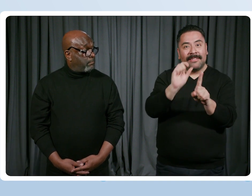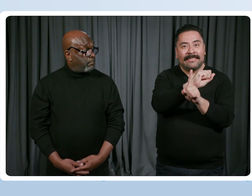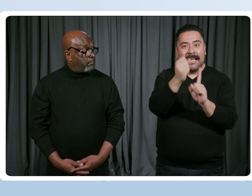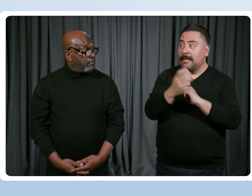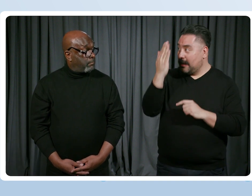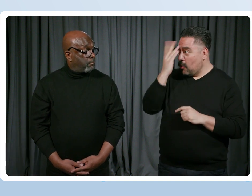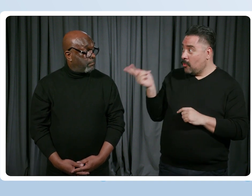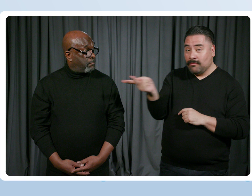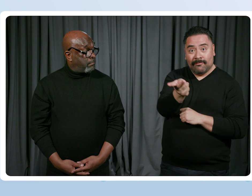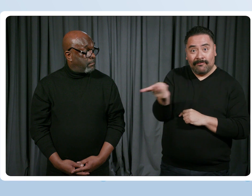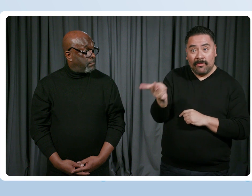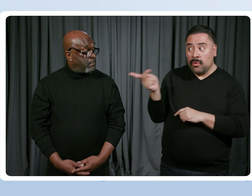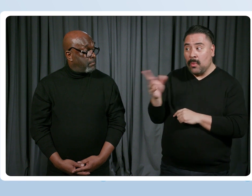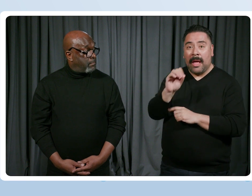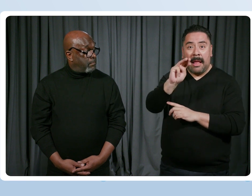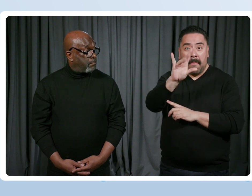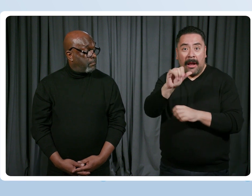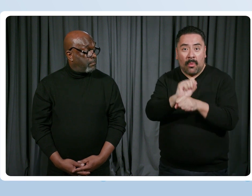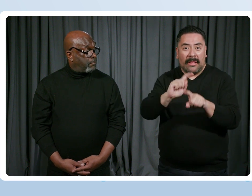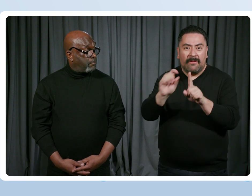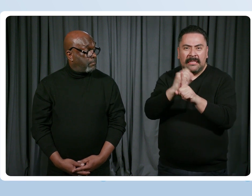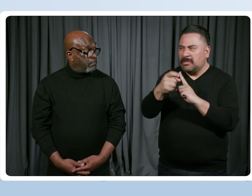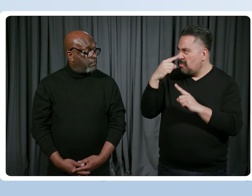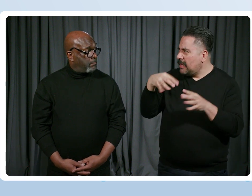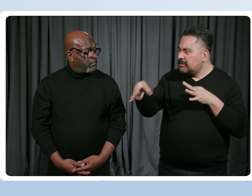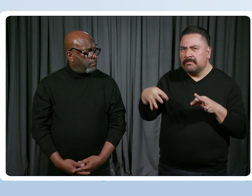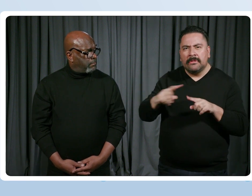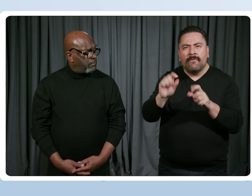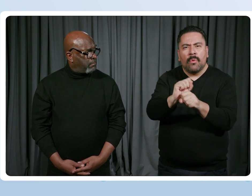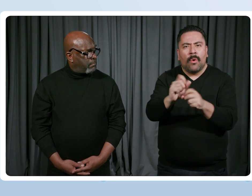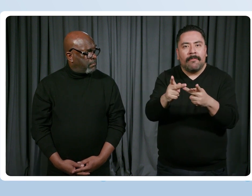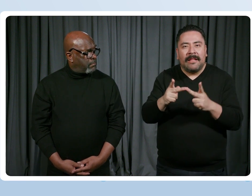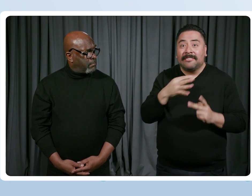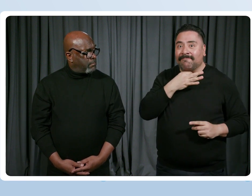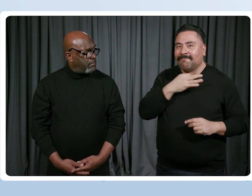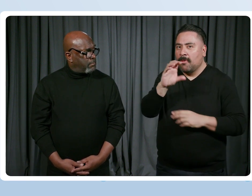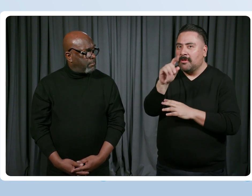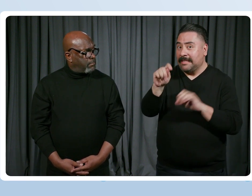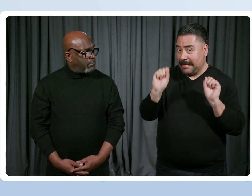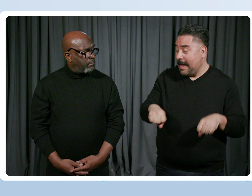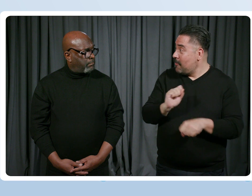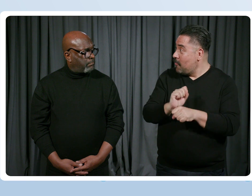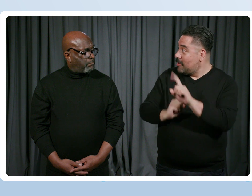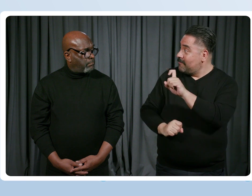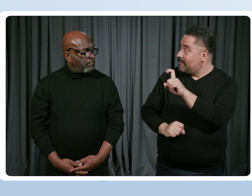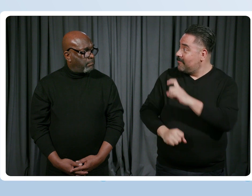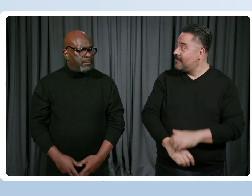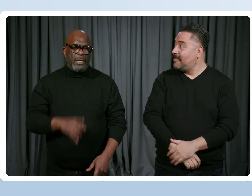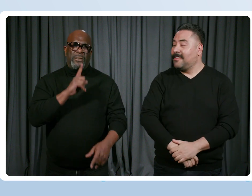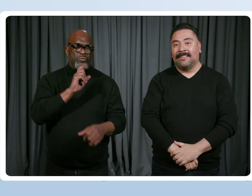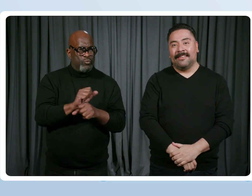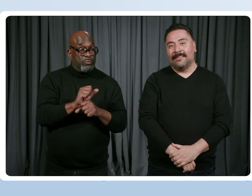know that you and Molly both work in different settings. Can you tell us a little bit about the different workplaces that occupational therapists can be in? Definitely.